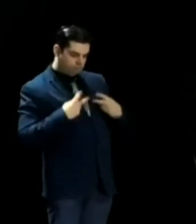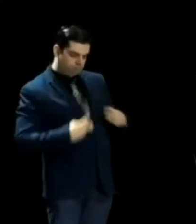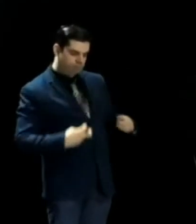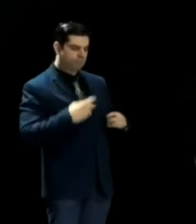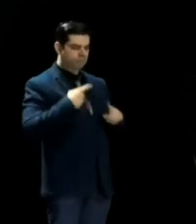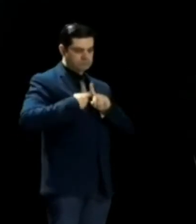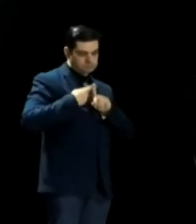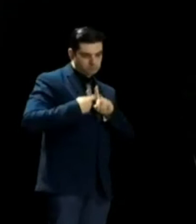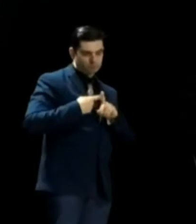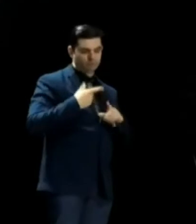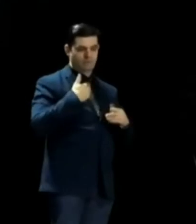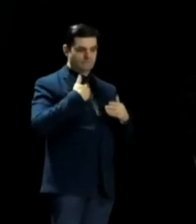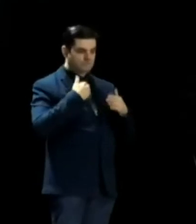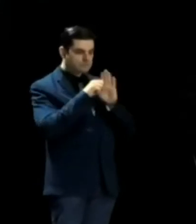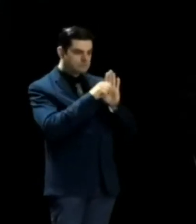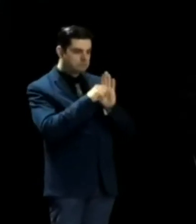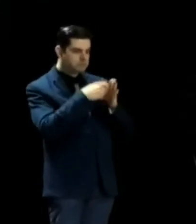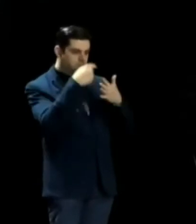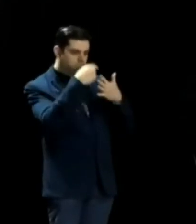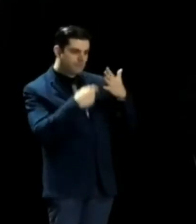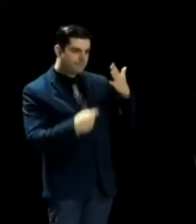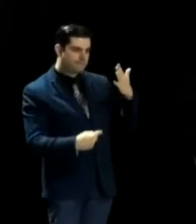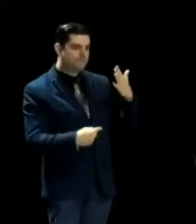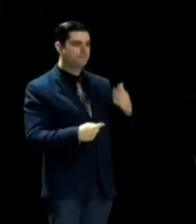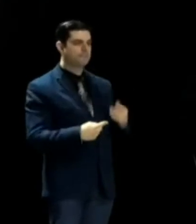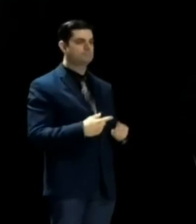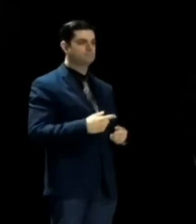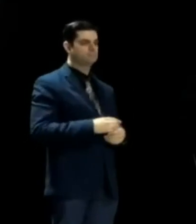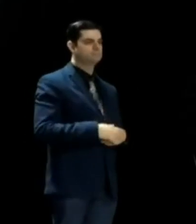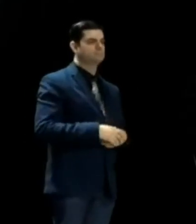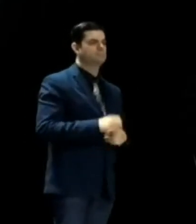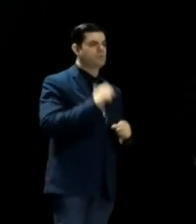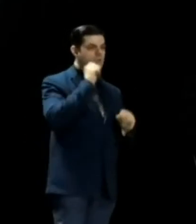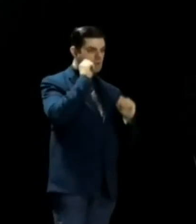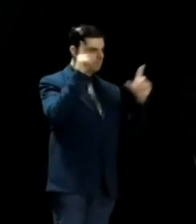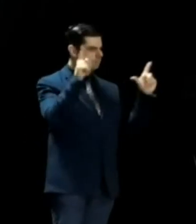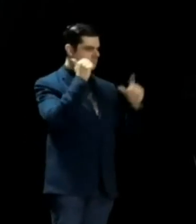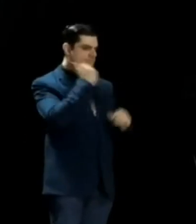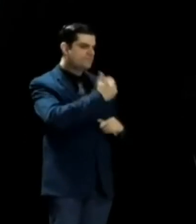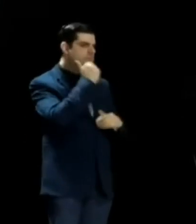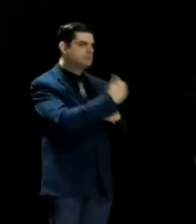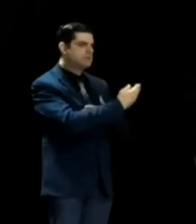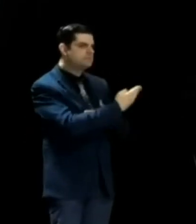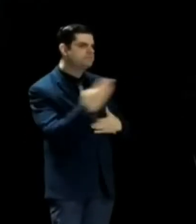of our health each day as we wake up and if we're entering the public.